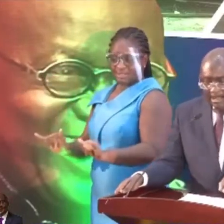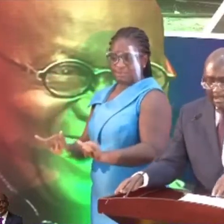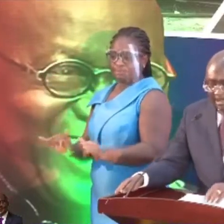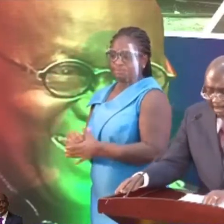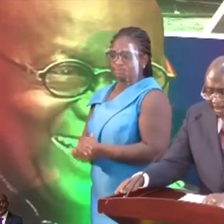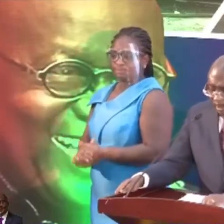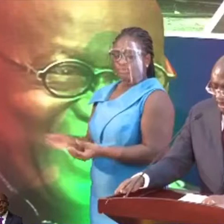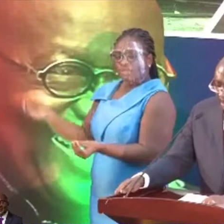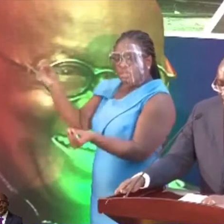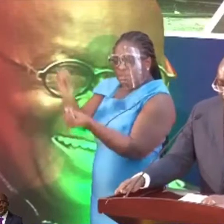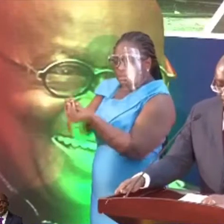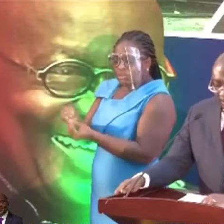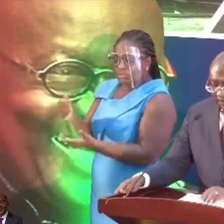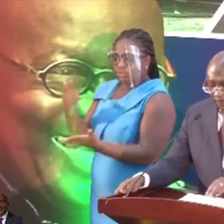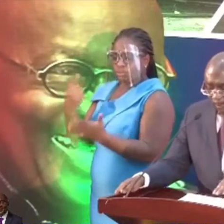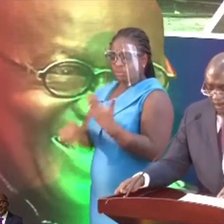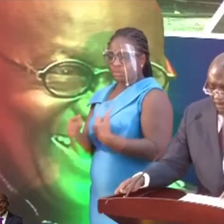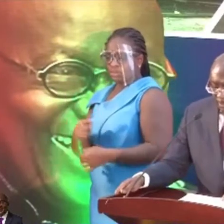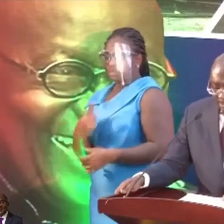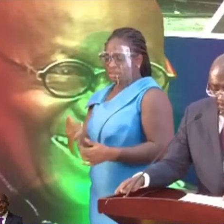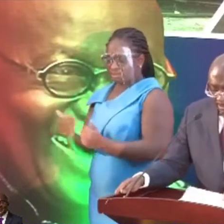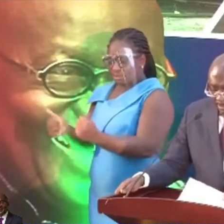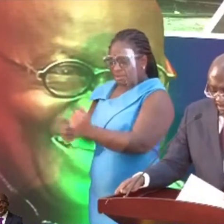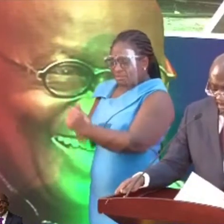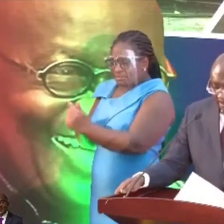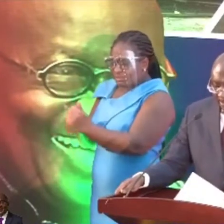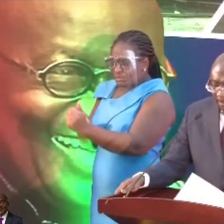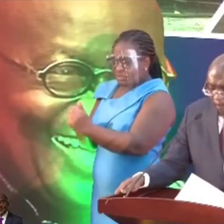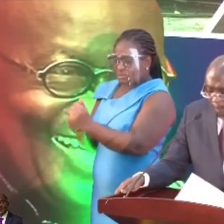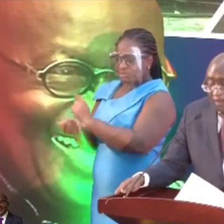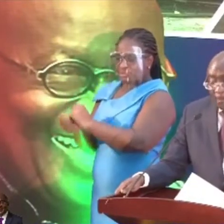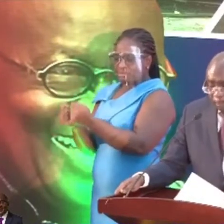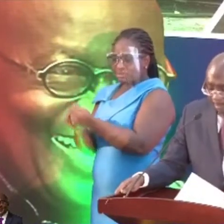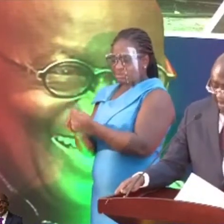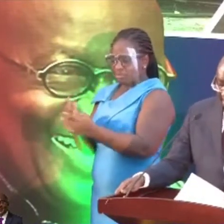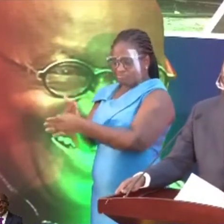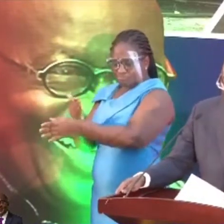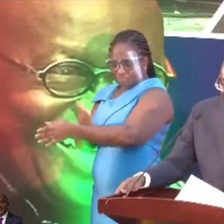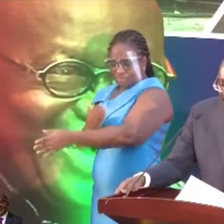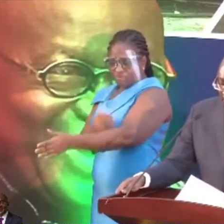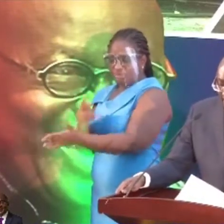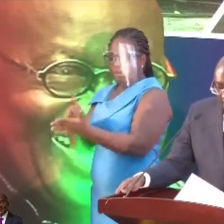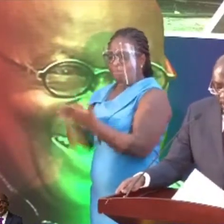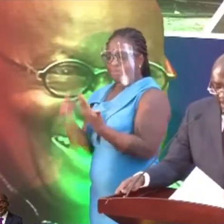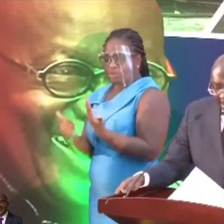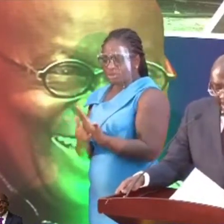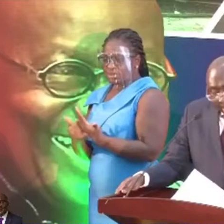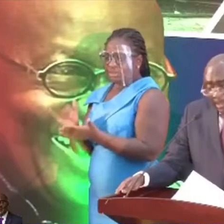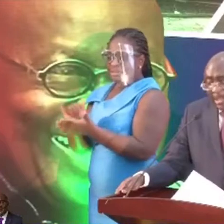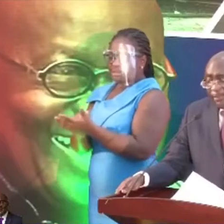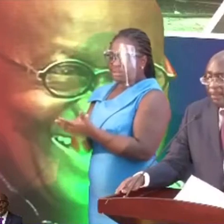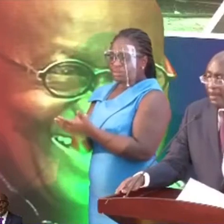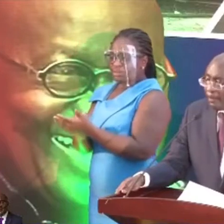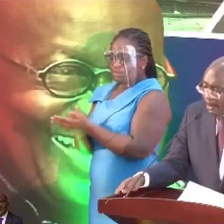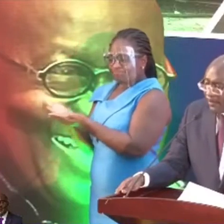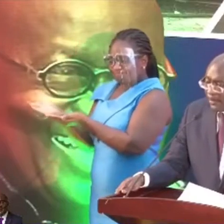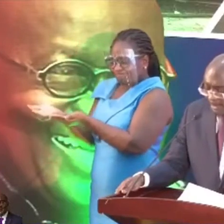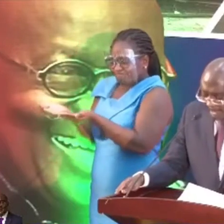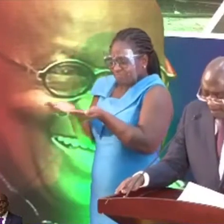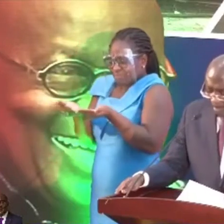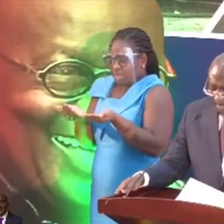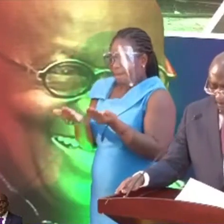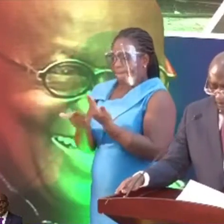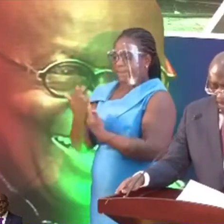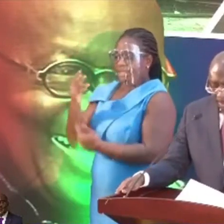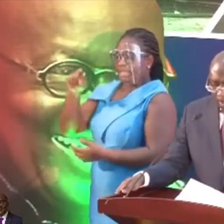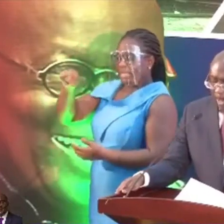In addition to this, the following transmission system improvement projects that were inherited from the previous